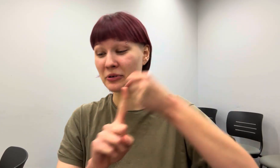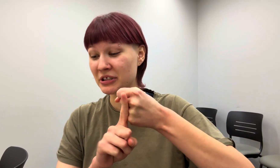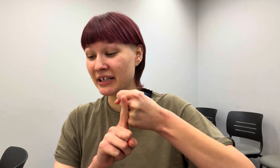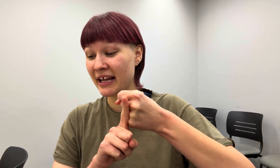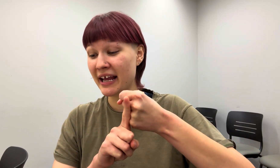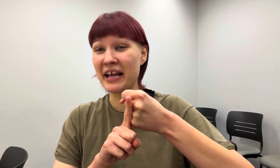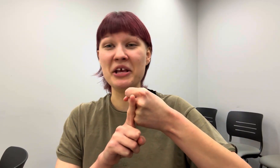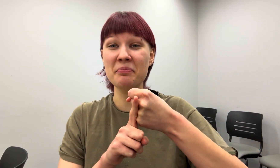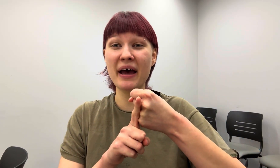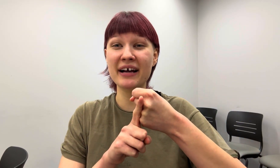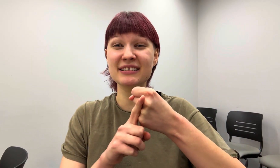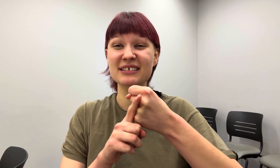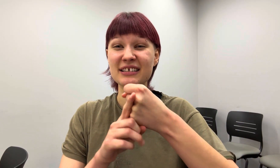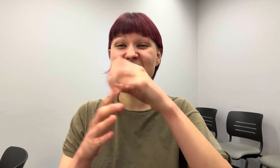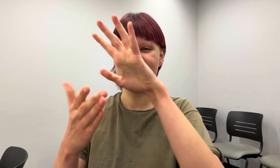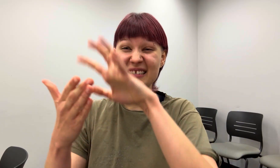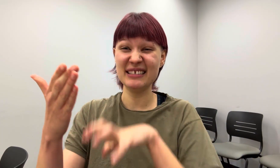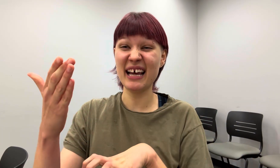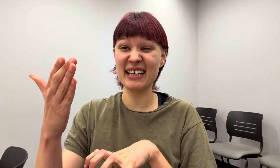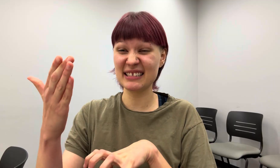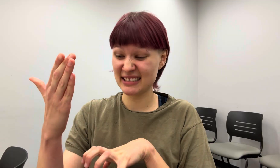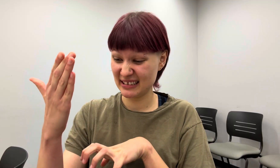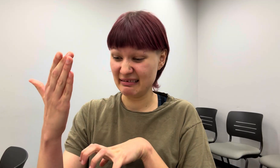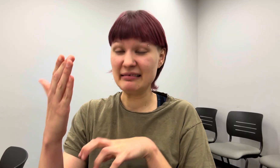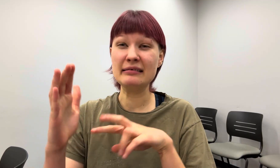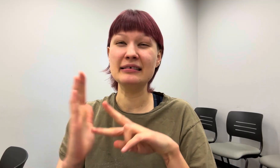emotion, impact, text,